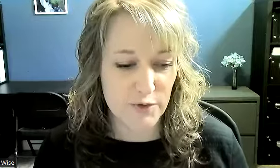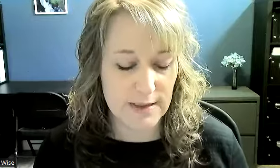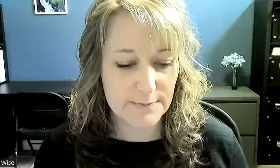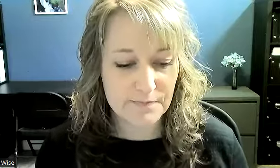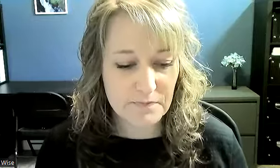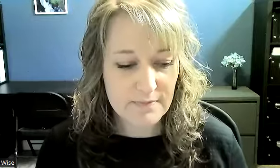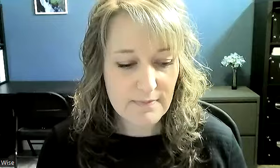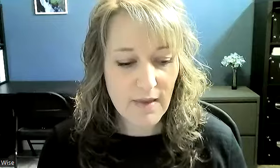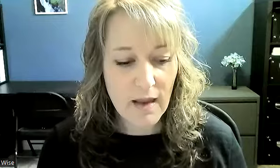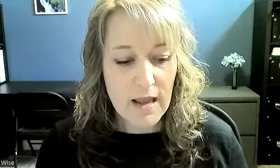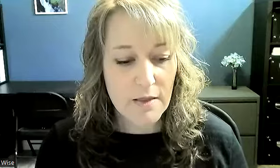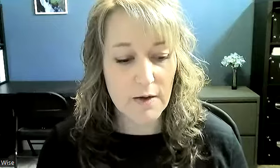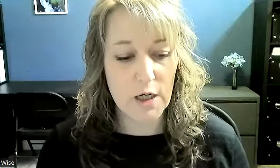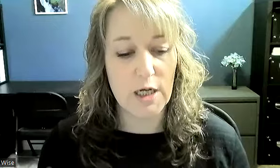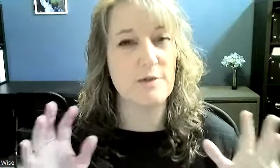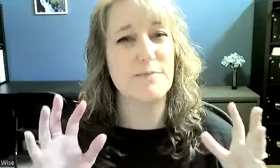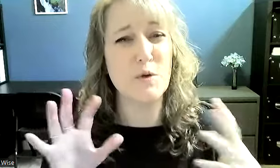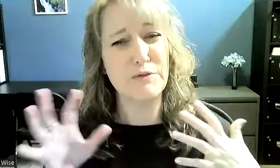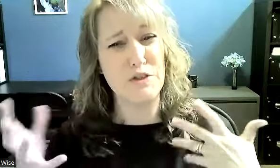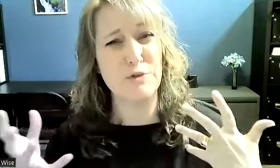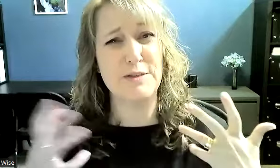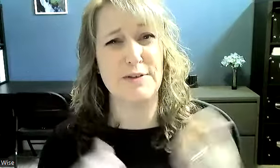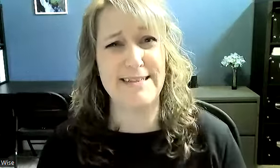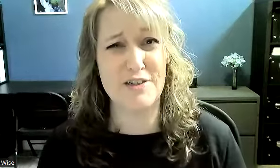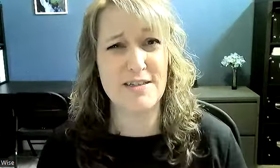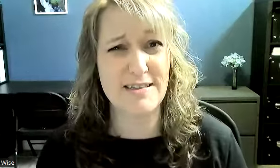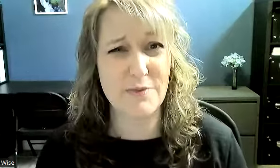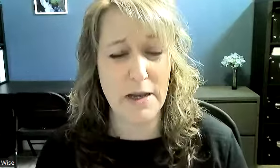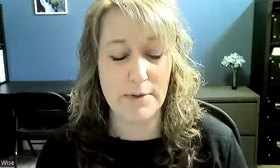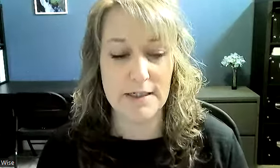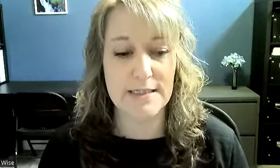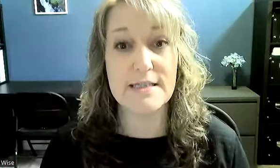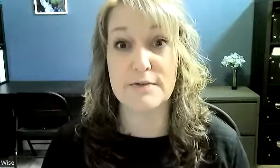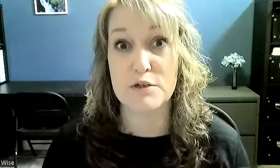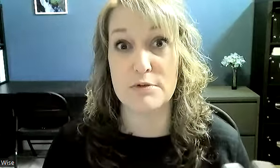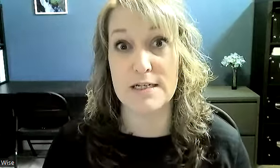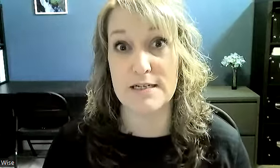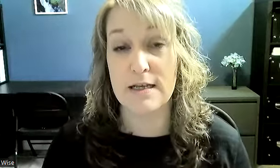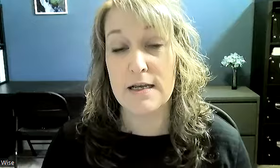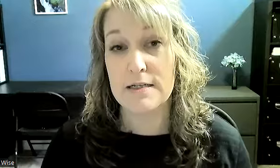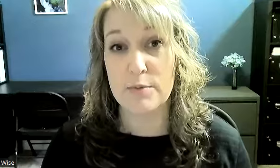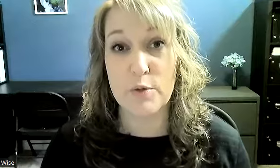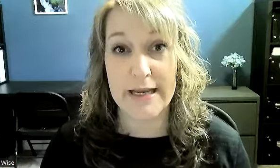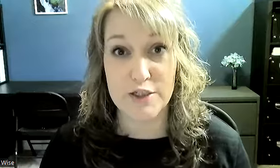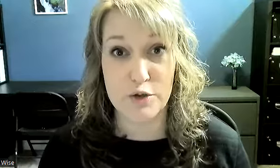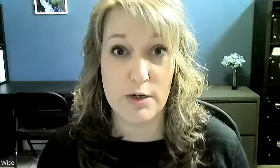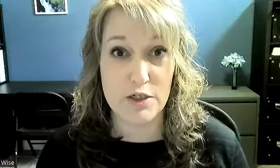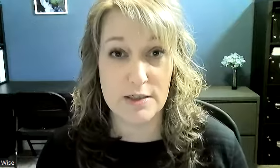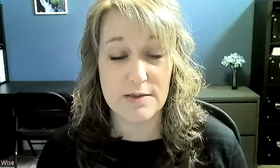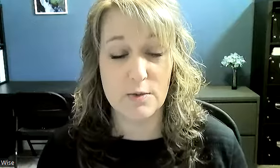Naturally. There are sort of two different sections in this vocabulary list. The first one is WH questions